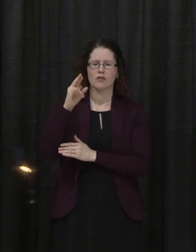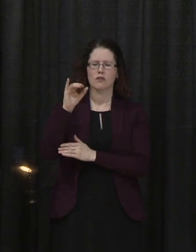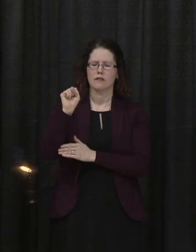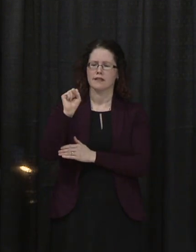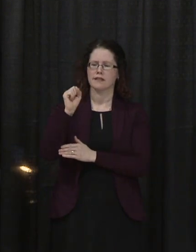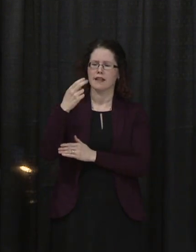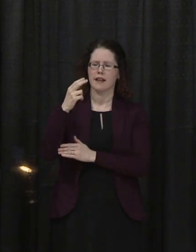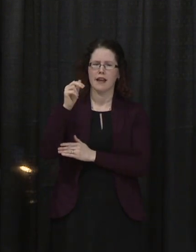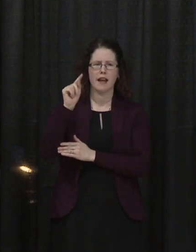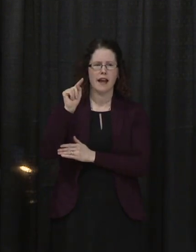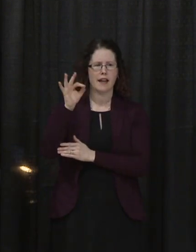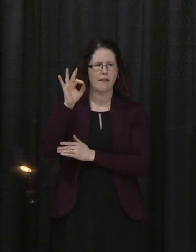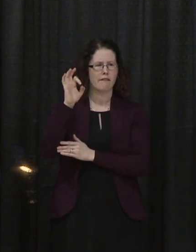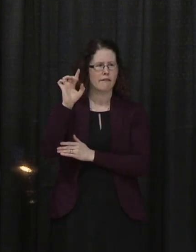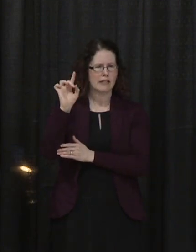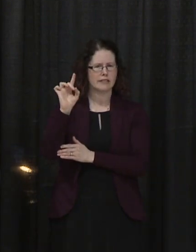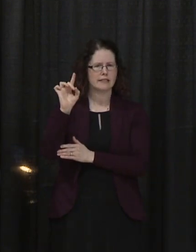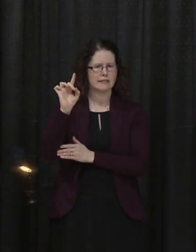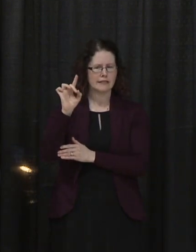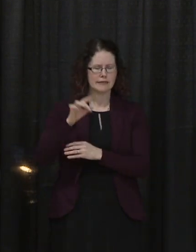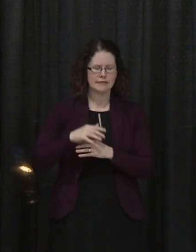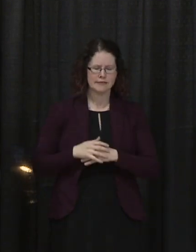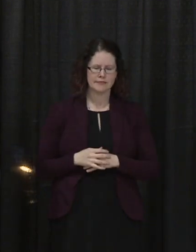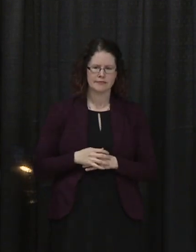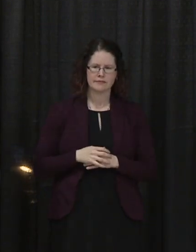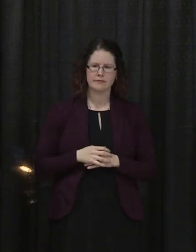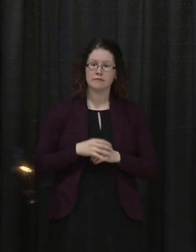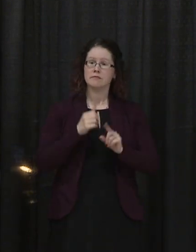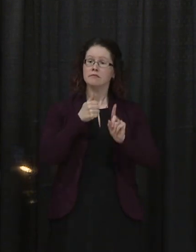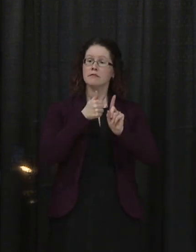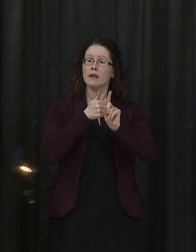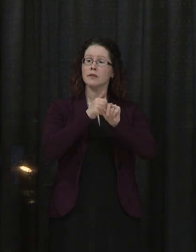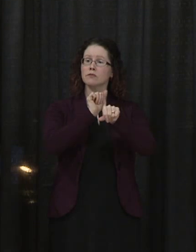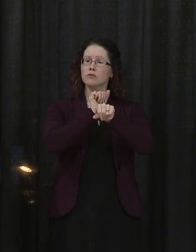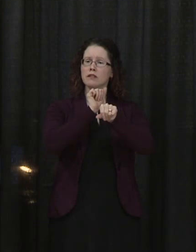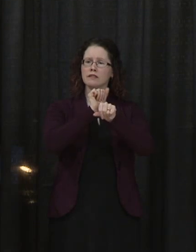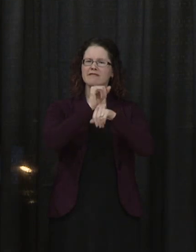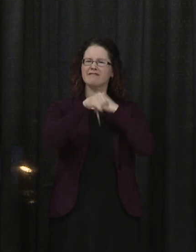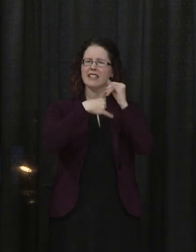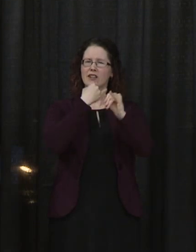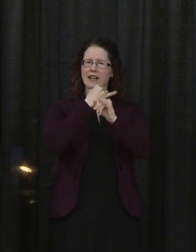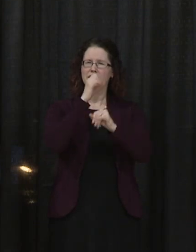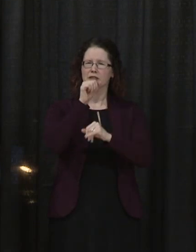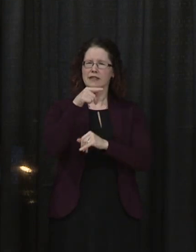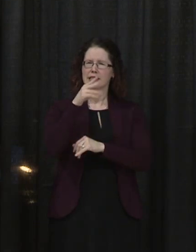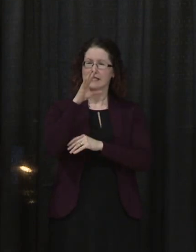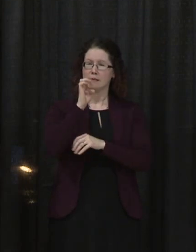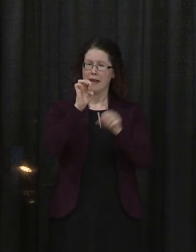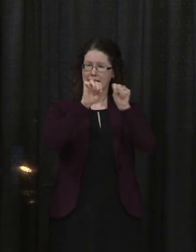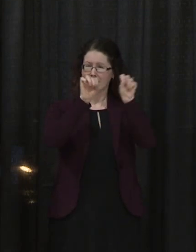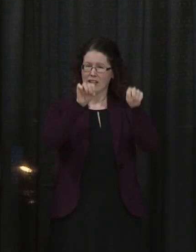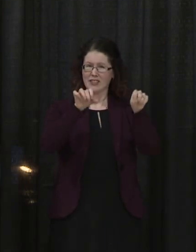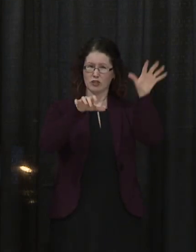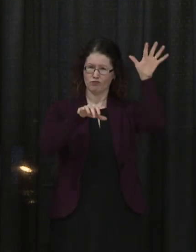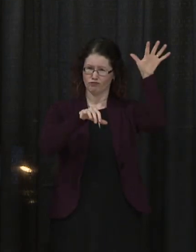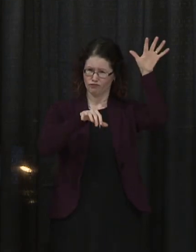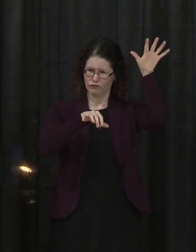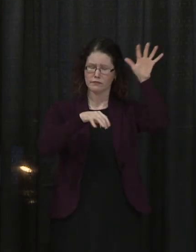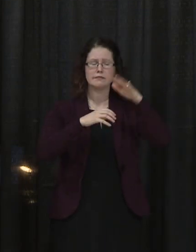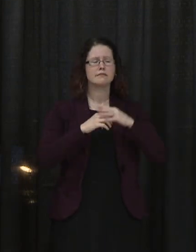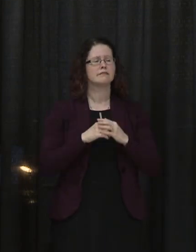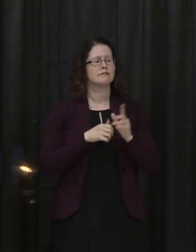see, when Colonel Hadfield was on the International Space Station, he was working with NSCC students and some of our